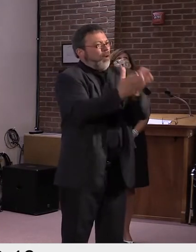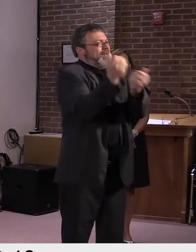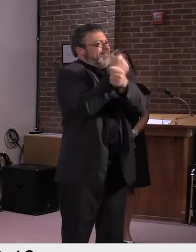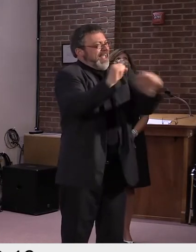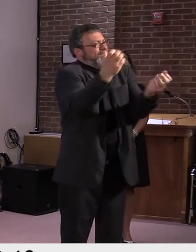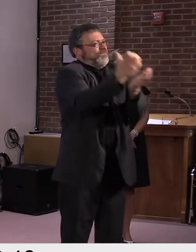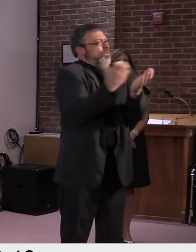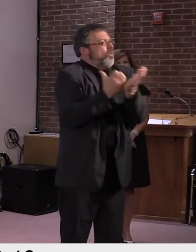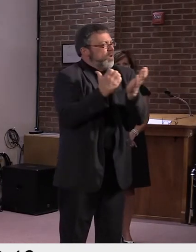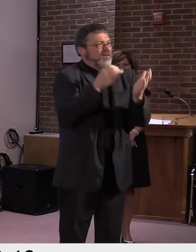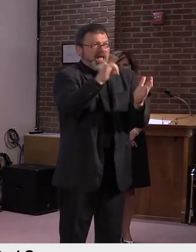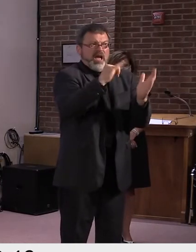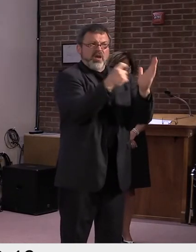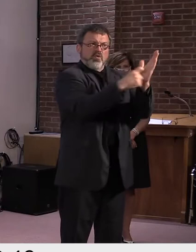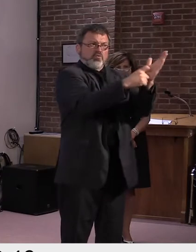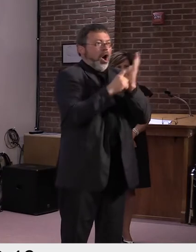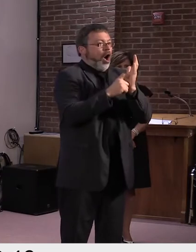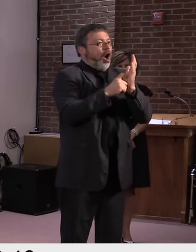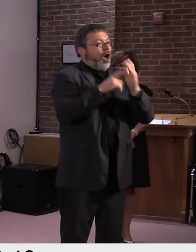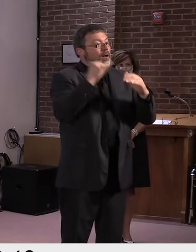January of 1974.